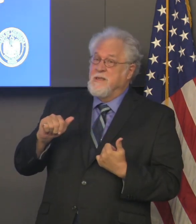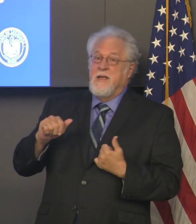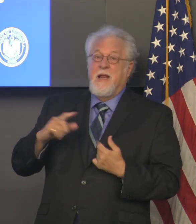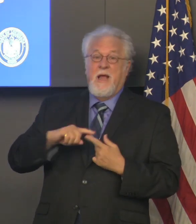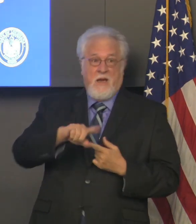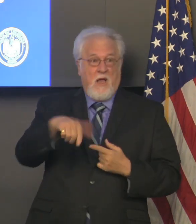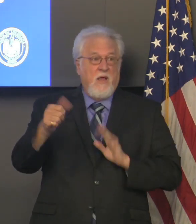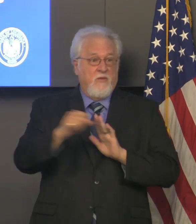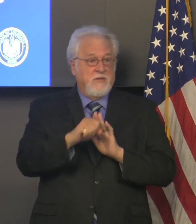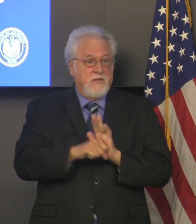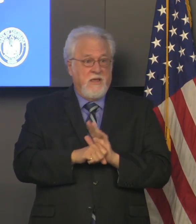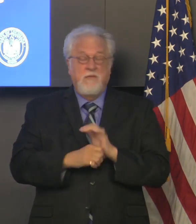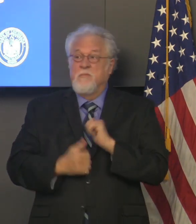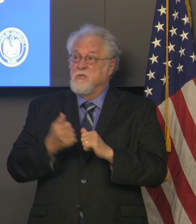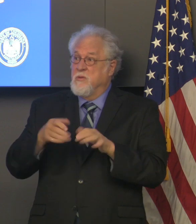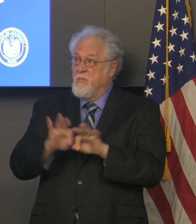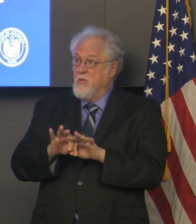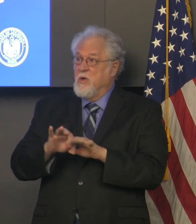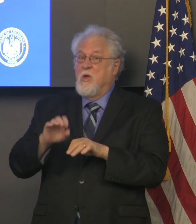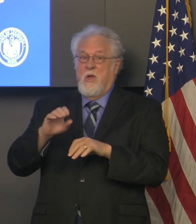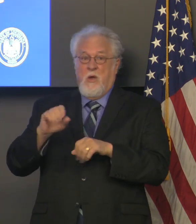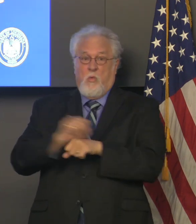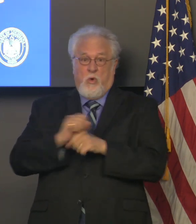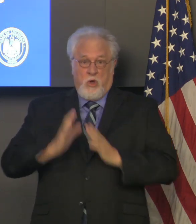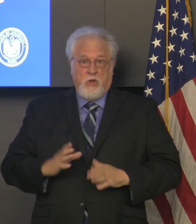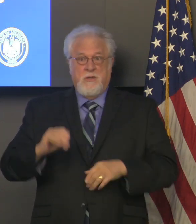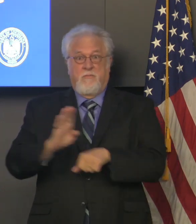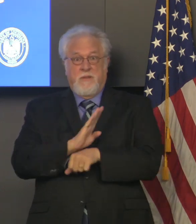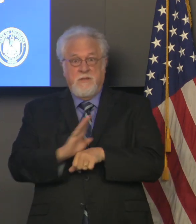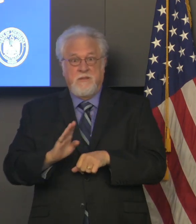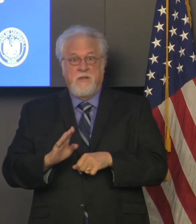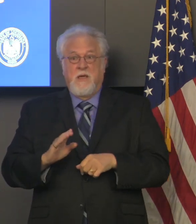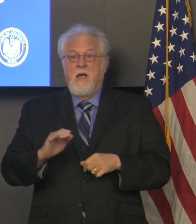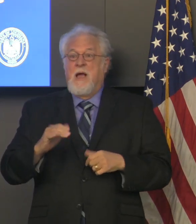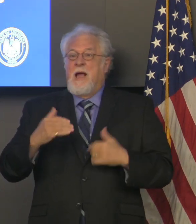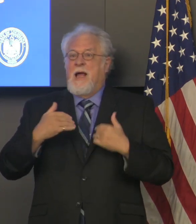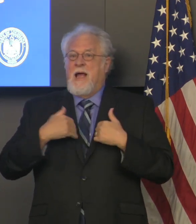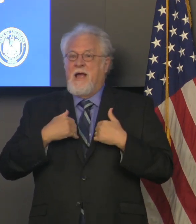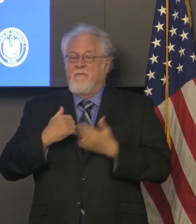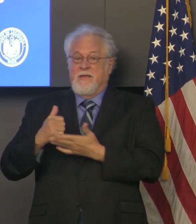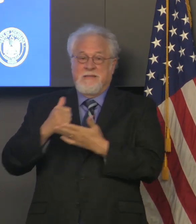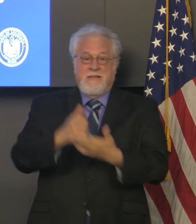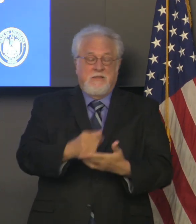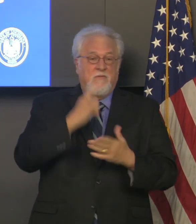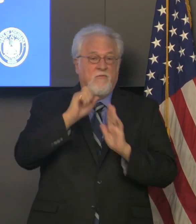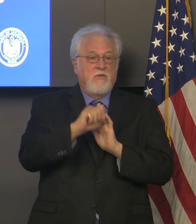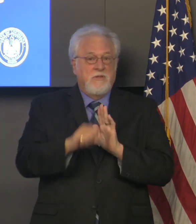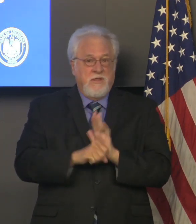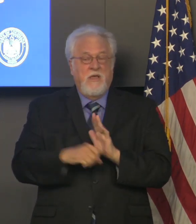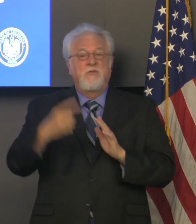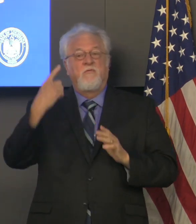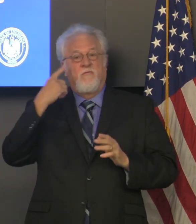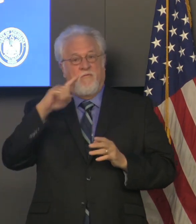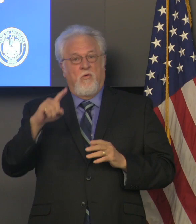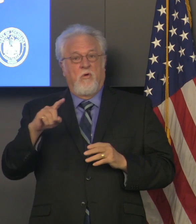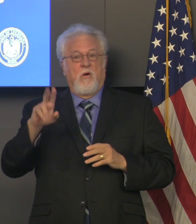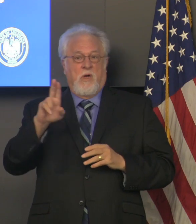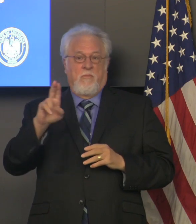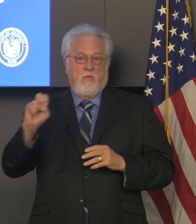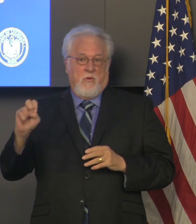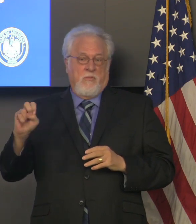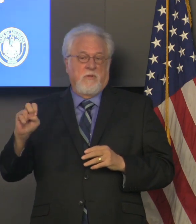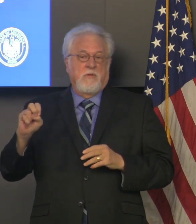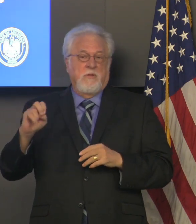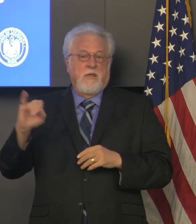other state, most importantly to workers and to businesses, if there's assistance for states for the unemployment insurance